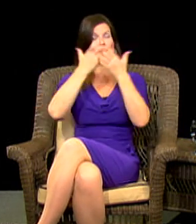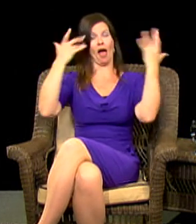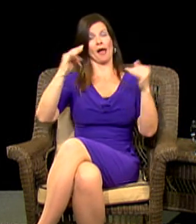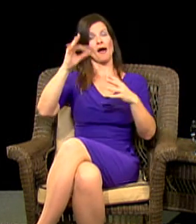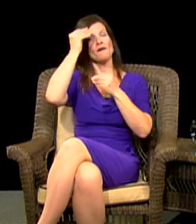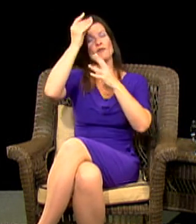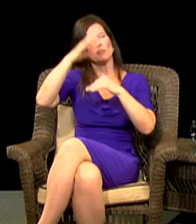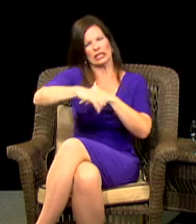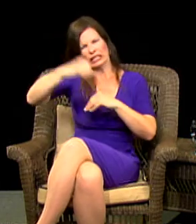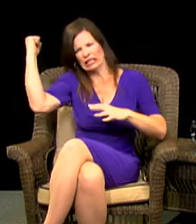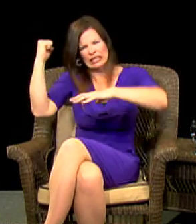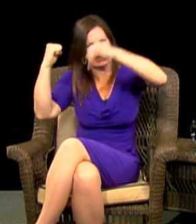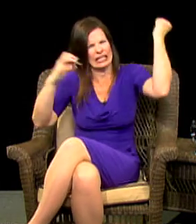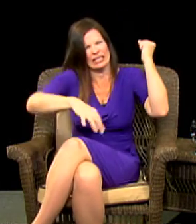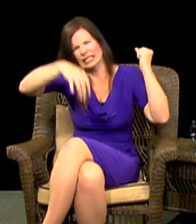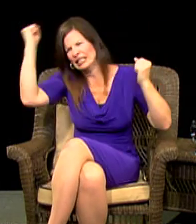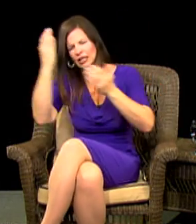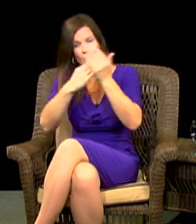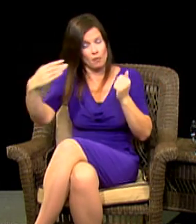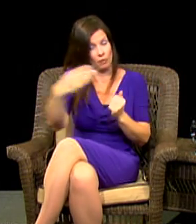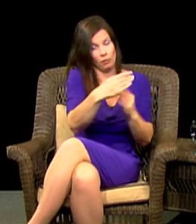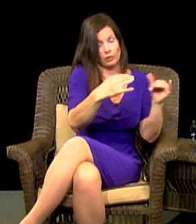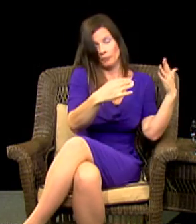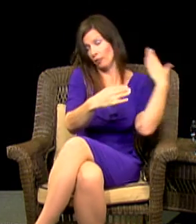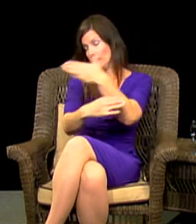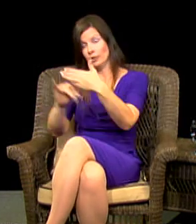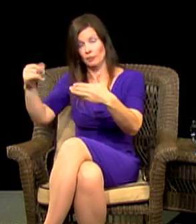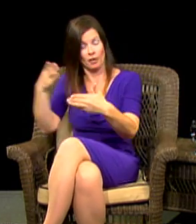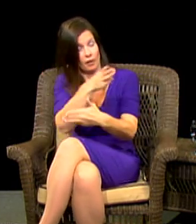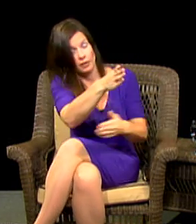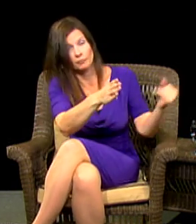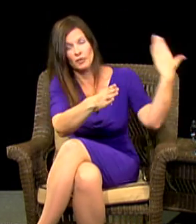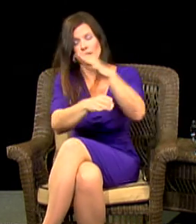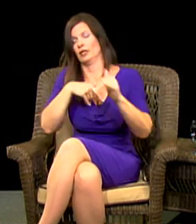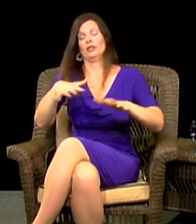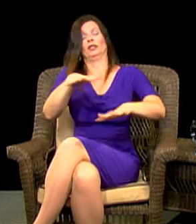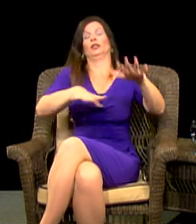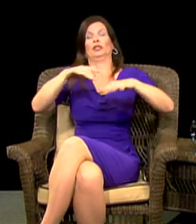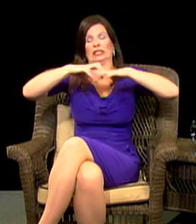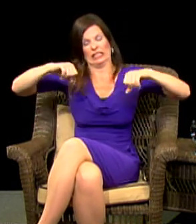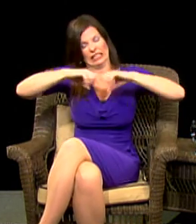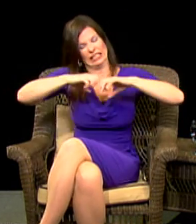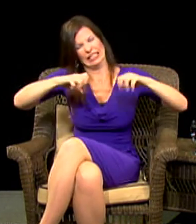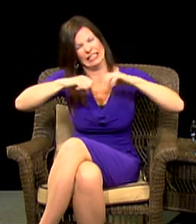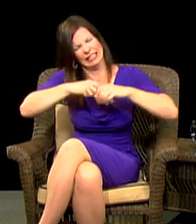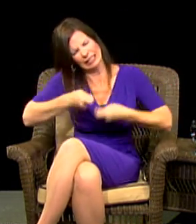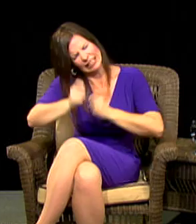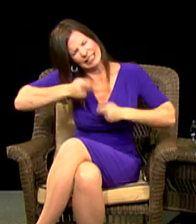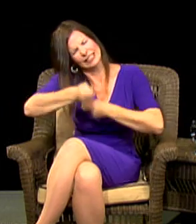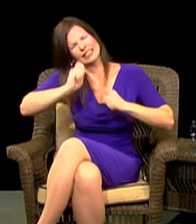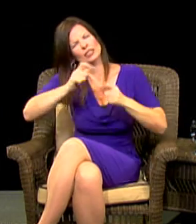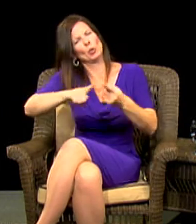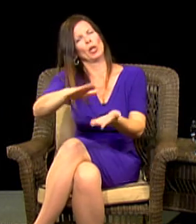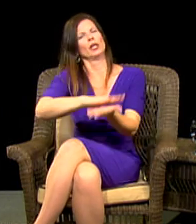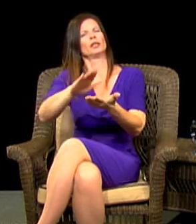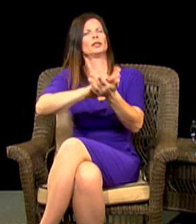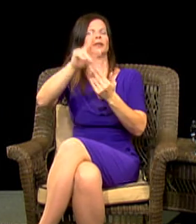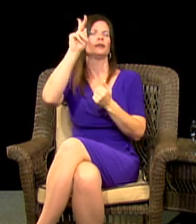gets communicated within the deaf community. A lot of people don't know what to believe. I mean, there are so many